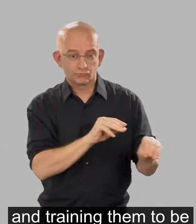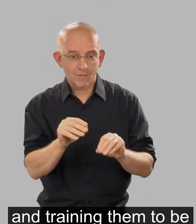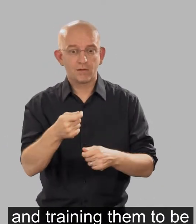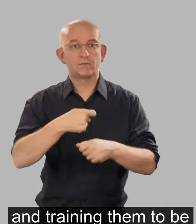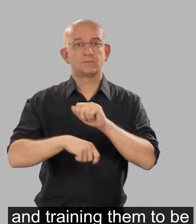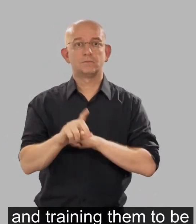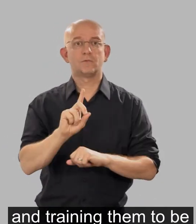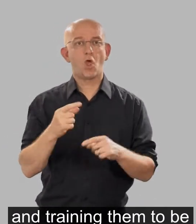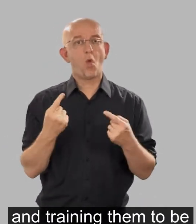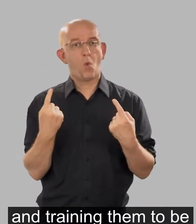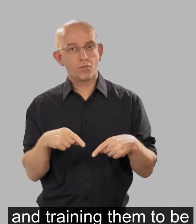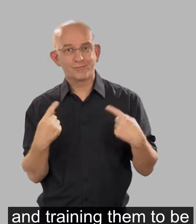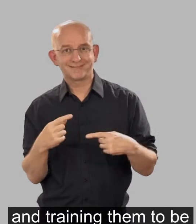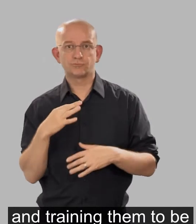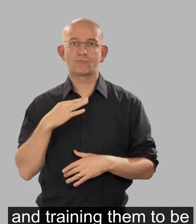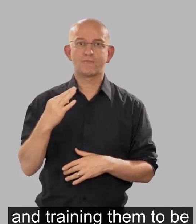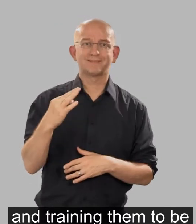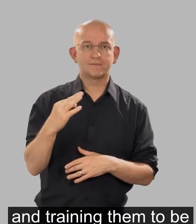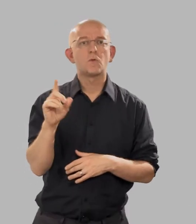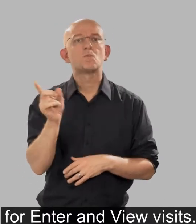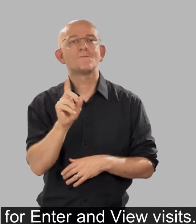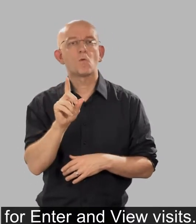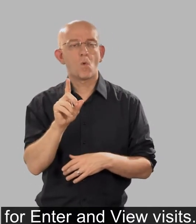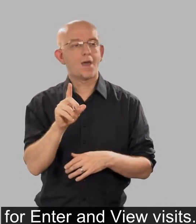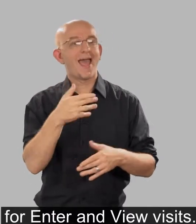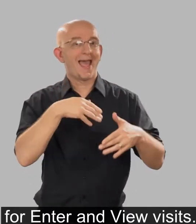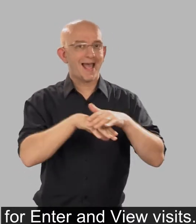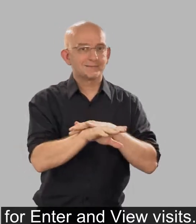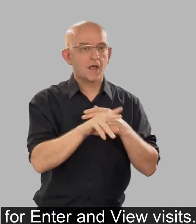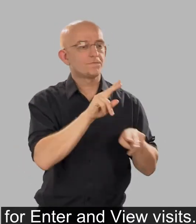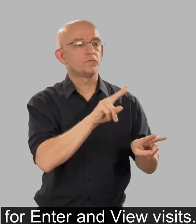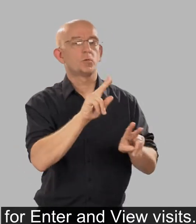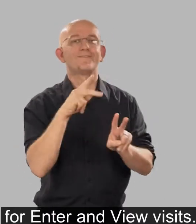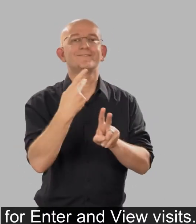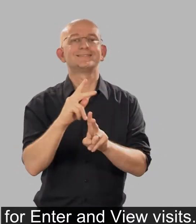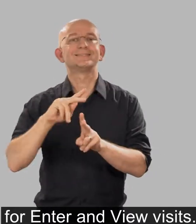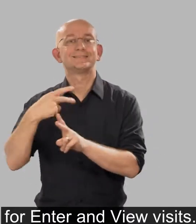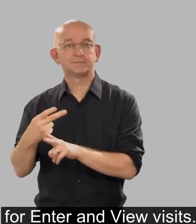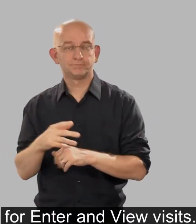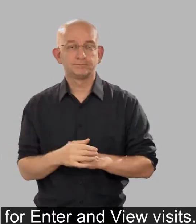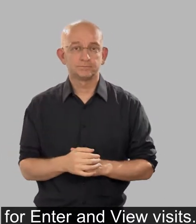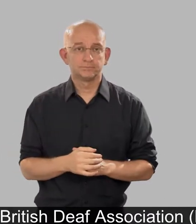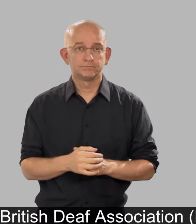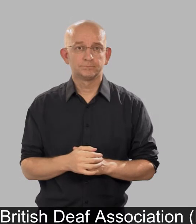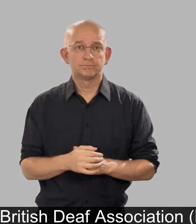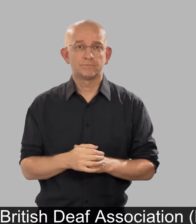and training them to be Authorised Representatives for Enter and View visits. The British